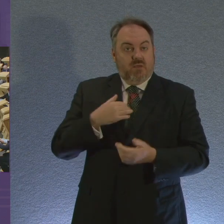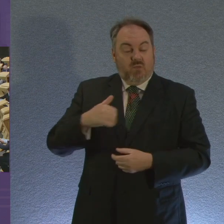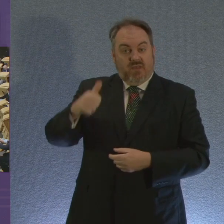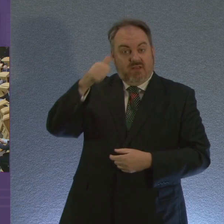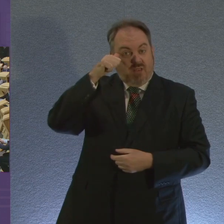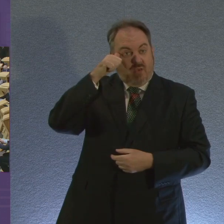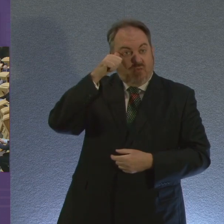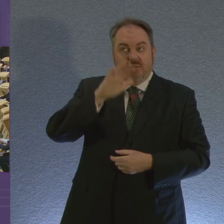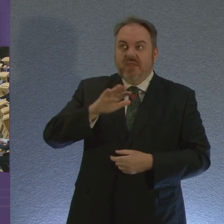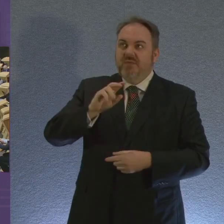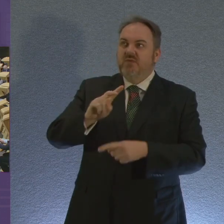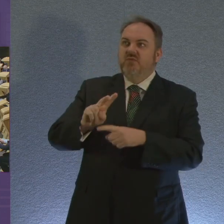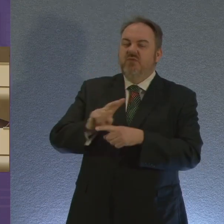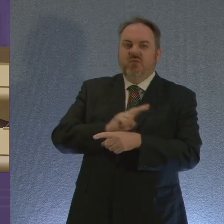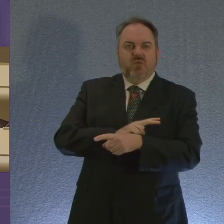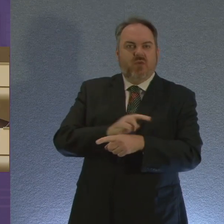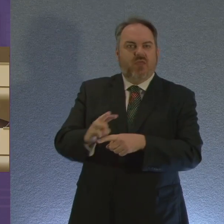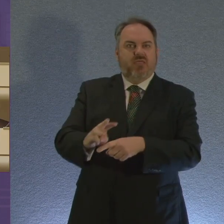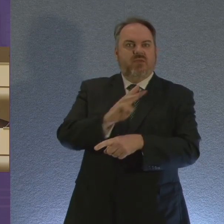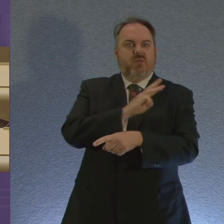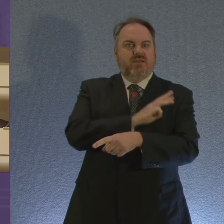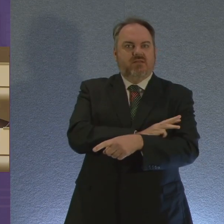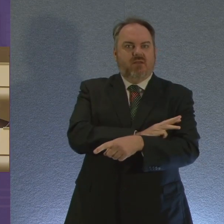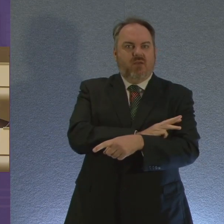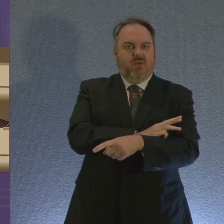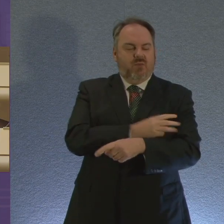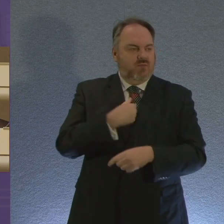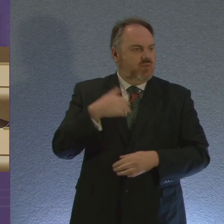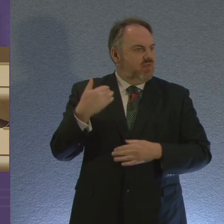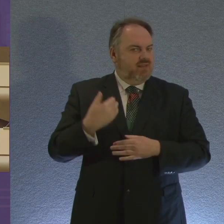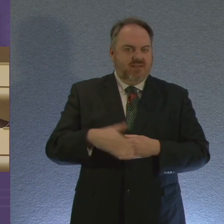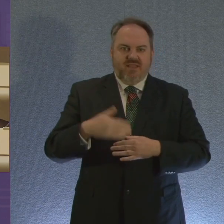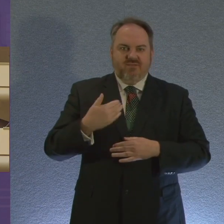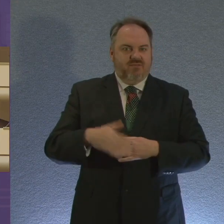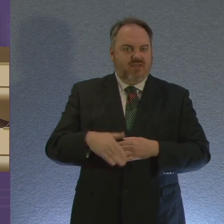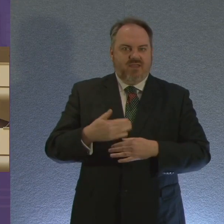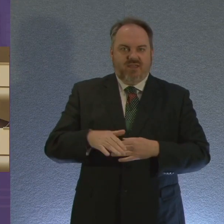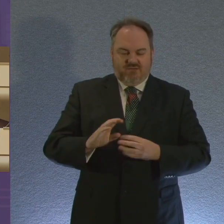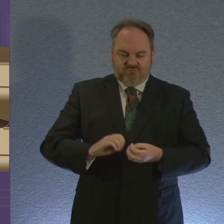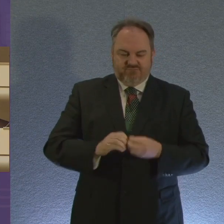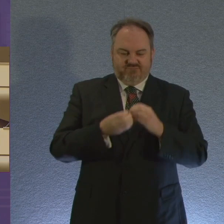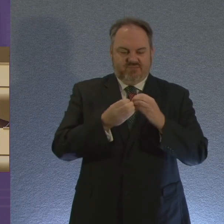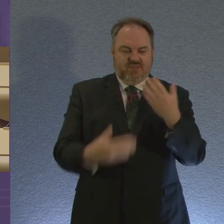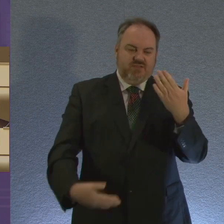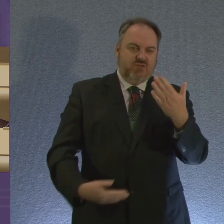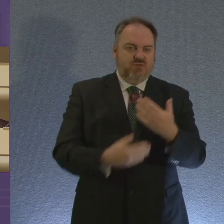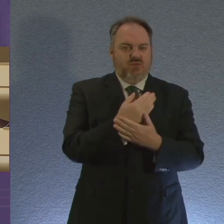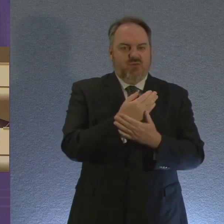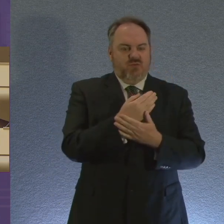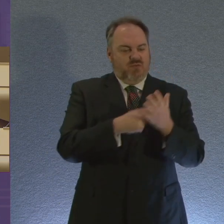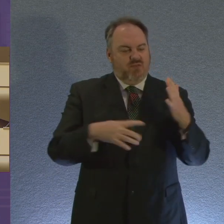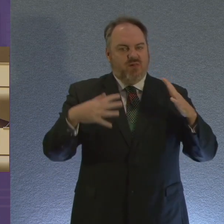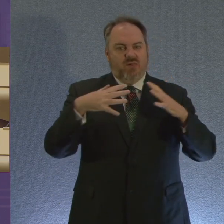weeks ago, the sweeping powers that are embedded in this bill, imagining that it would have been passed by the Parliament